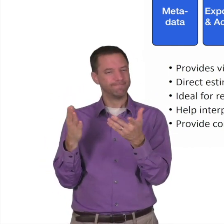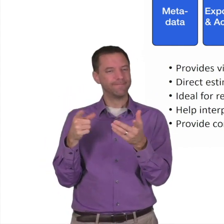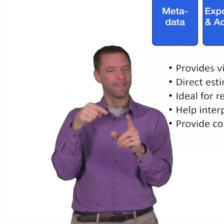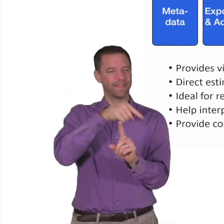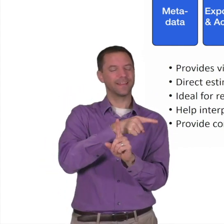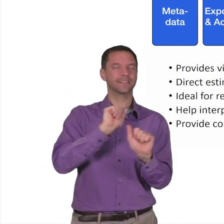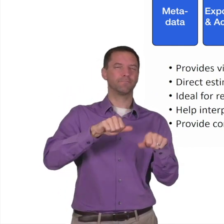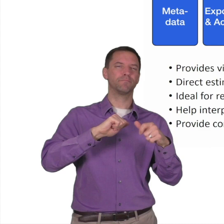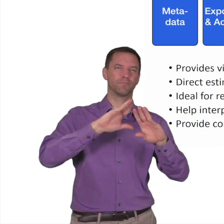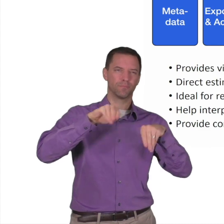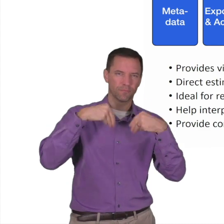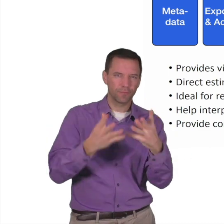plan,